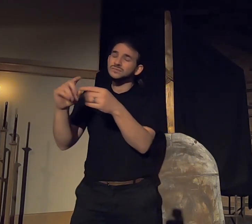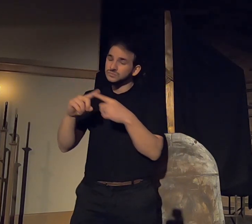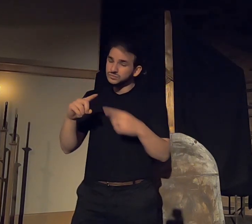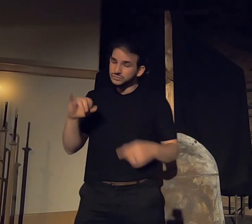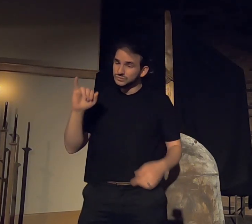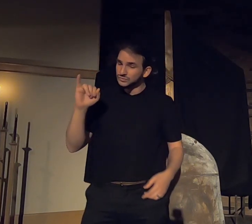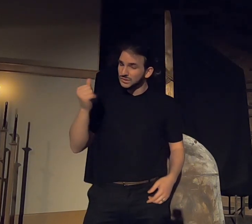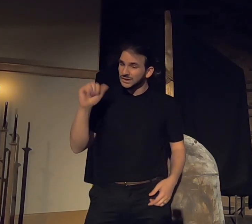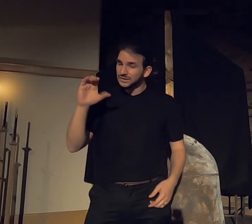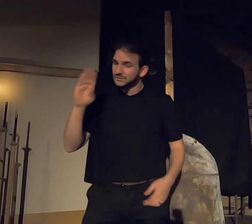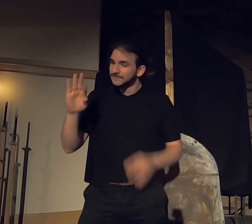family